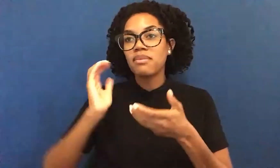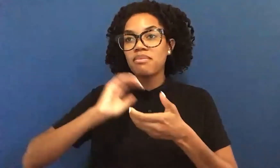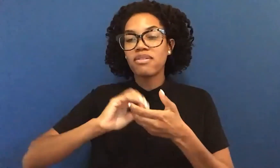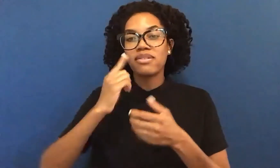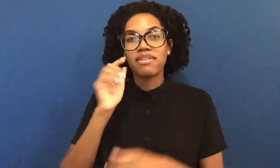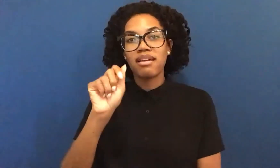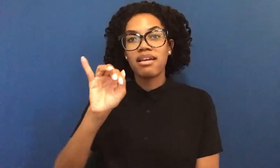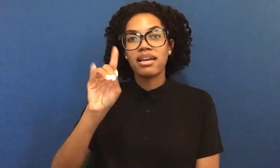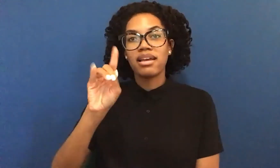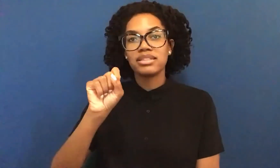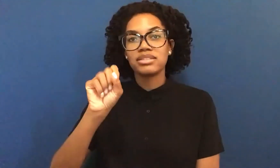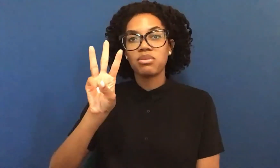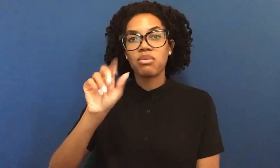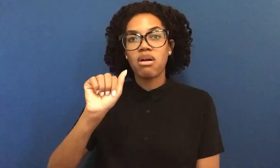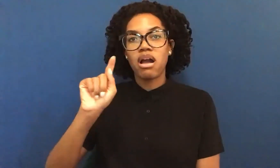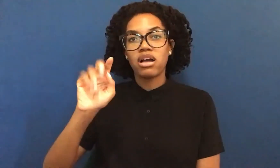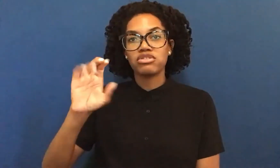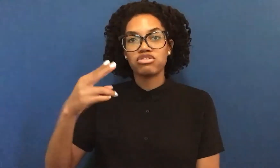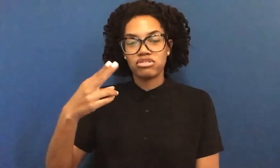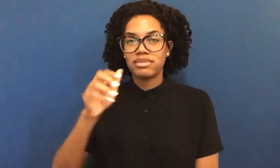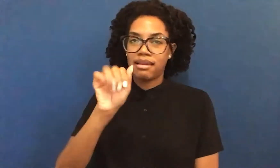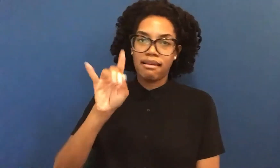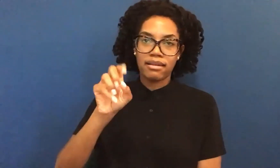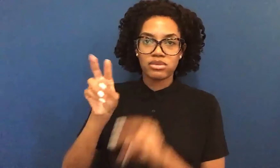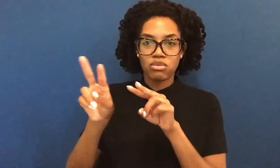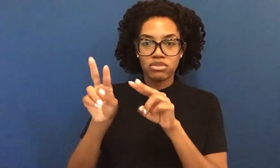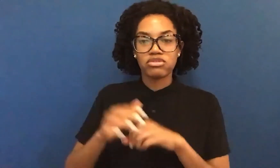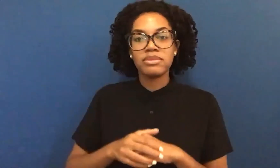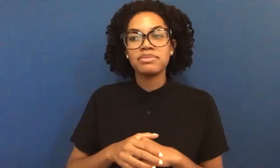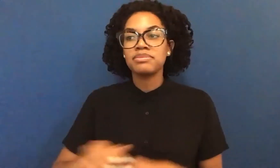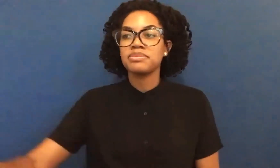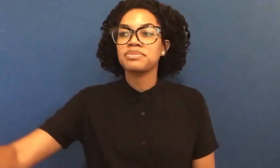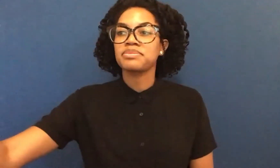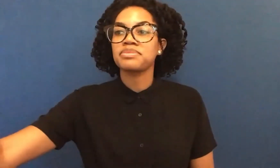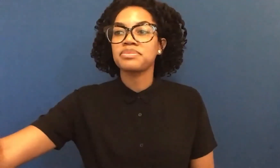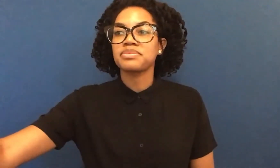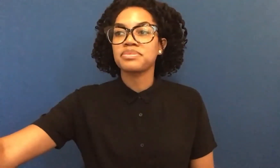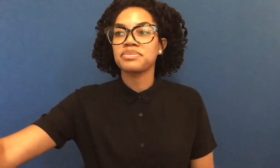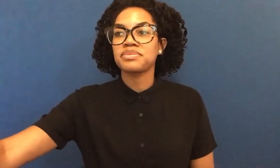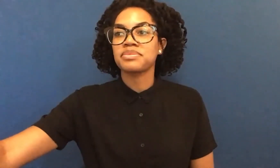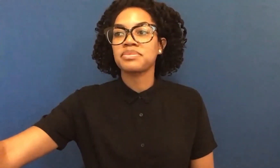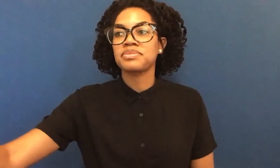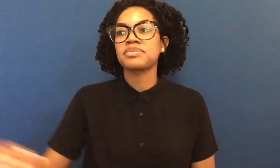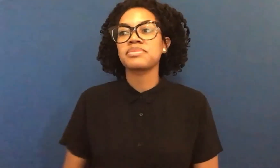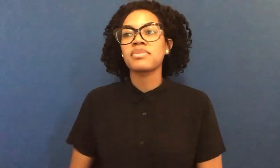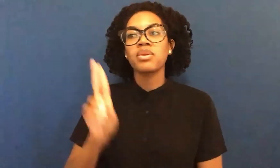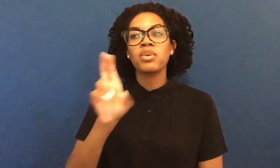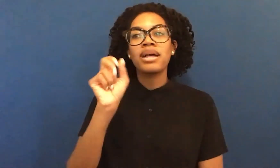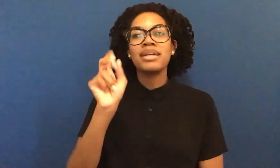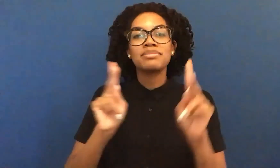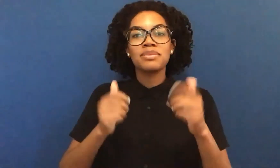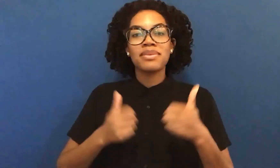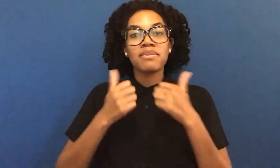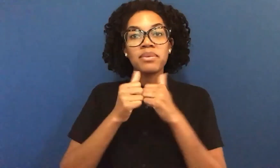U.S. People Living with HIV Caucus, the Center for Health Law and Policy, as well as the